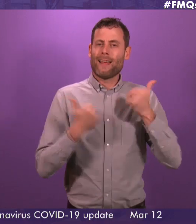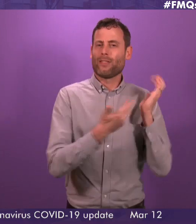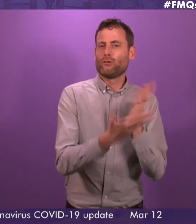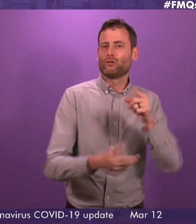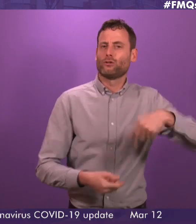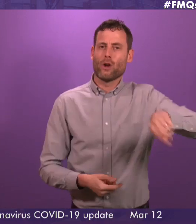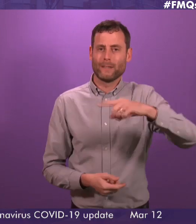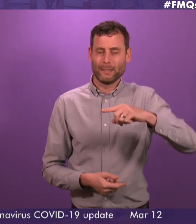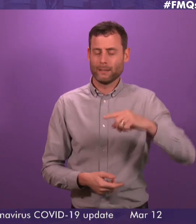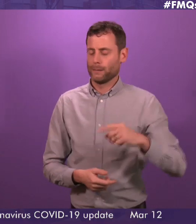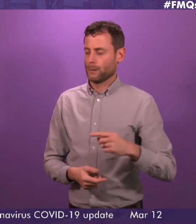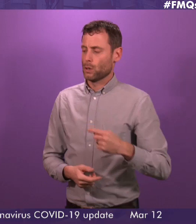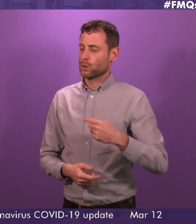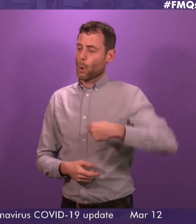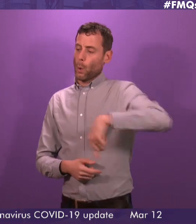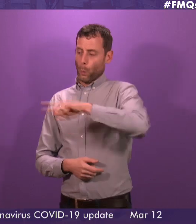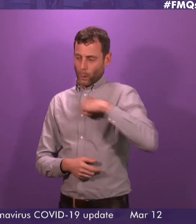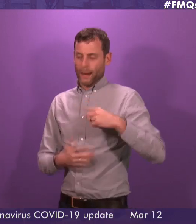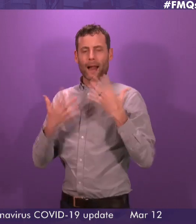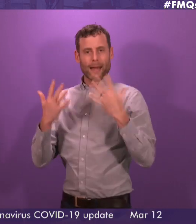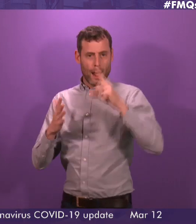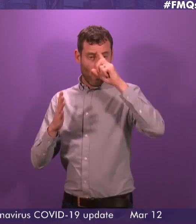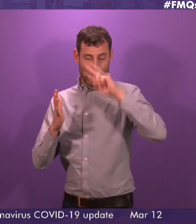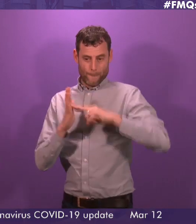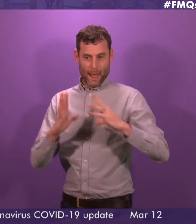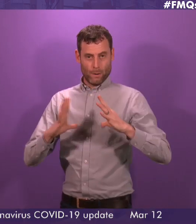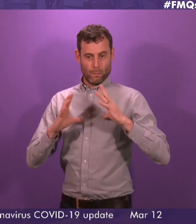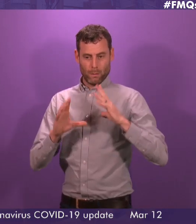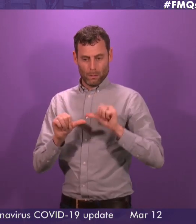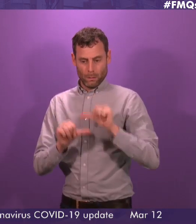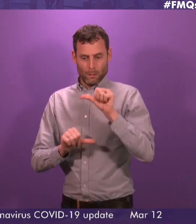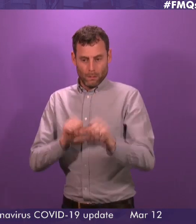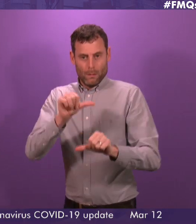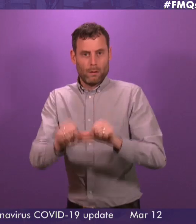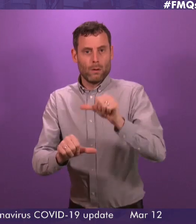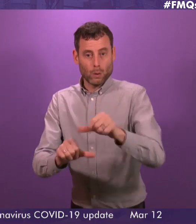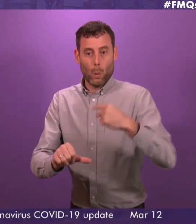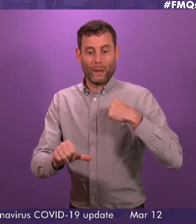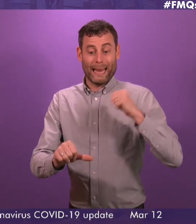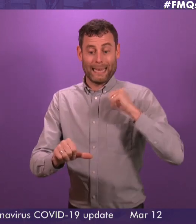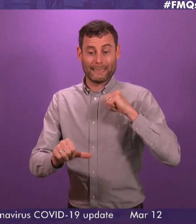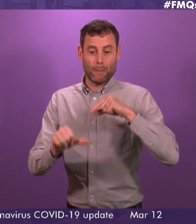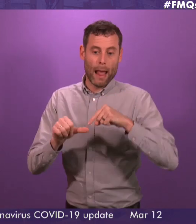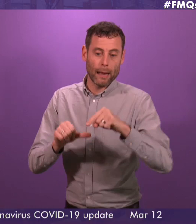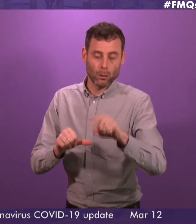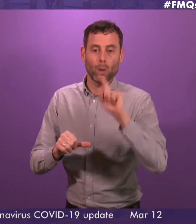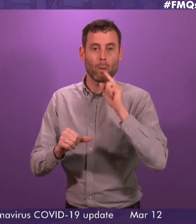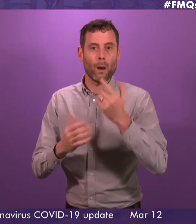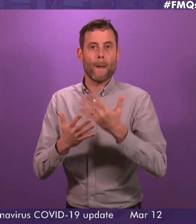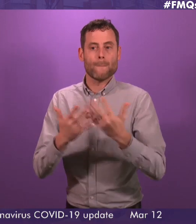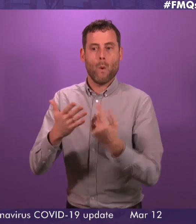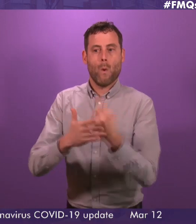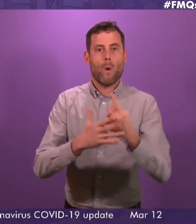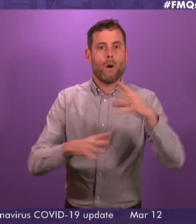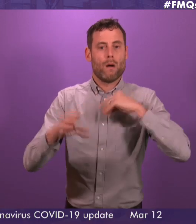the numbers of cases. What we are doing is planning ahead as we expect the number of cases to increase. On your point